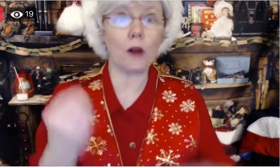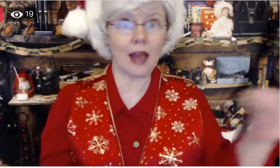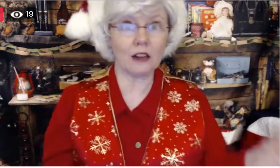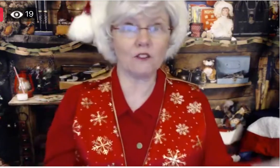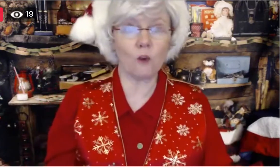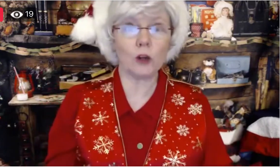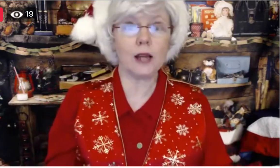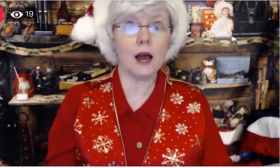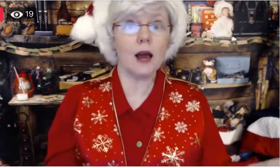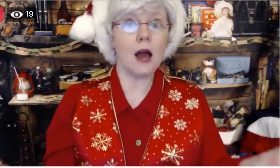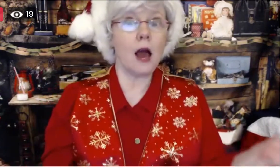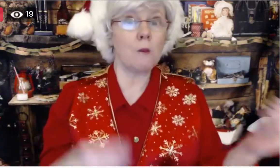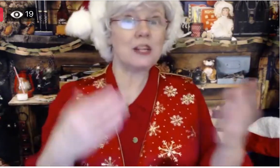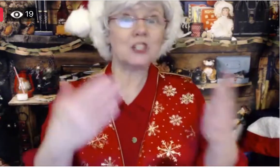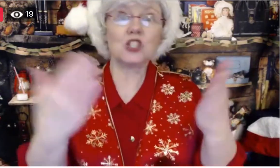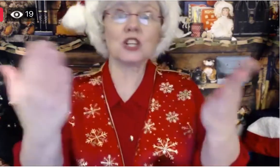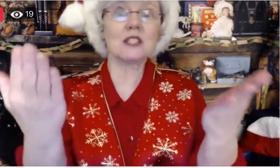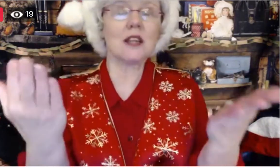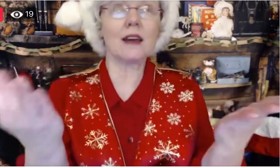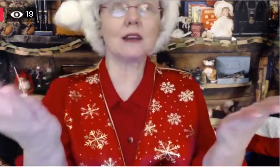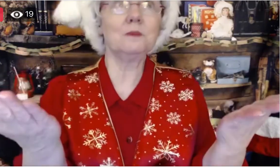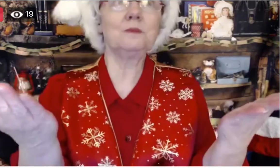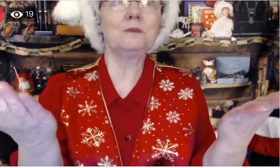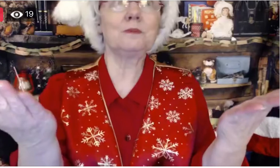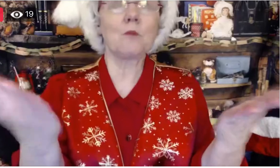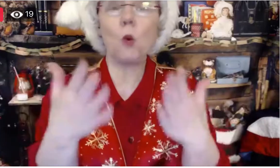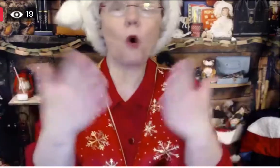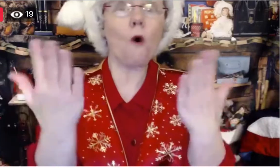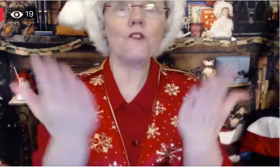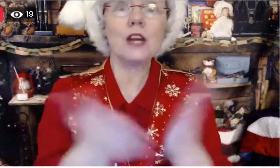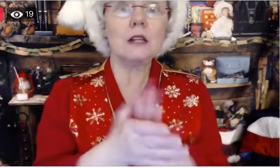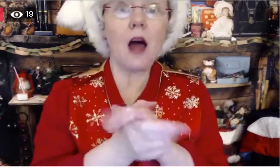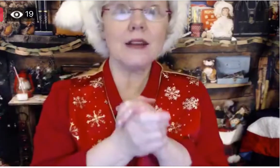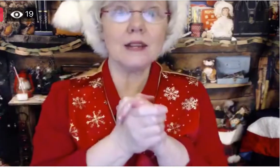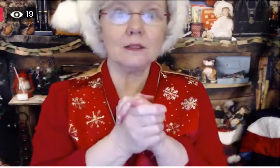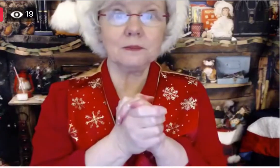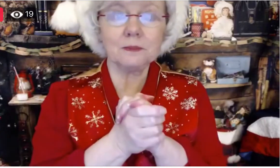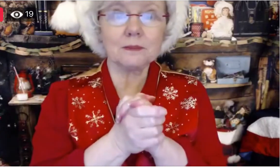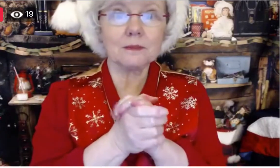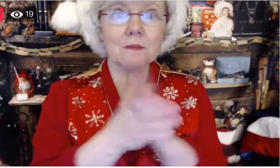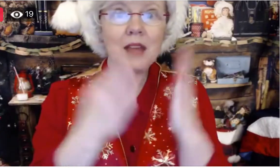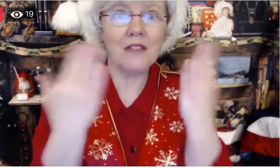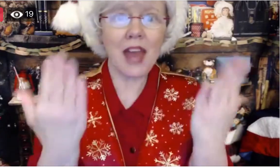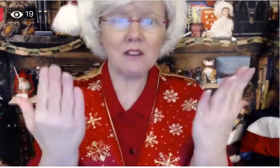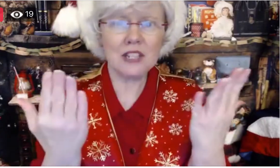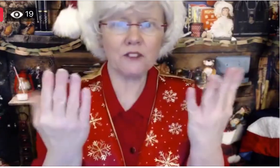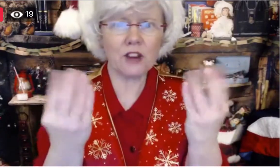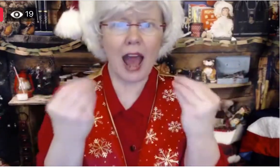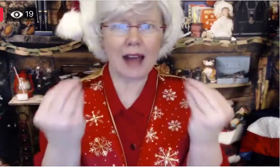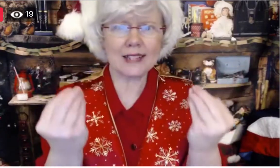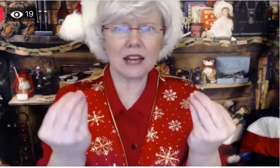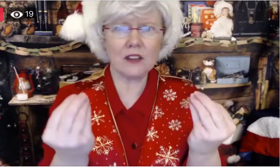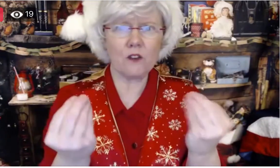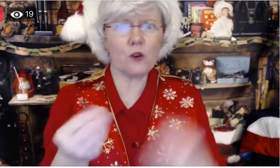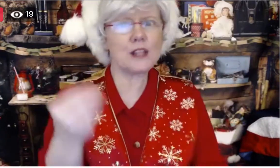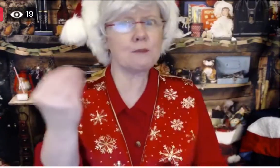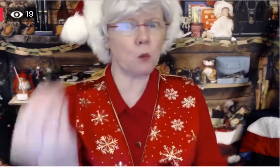in California. But it's just like, well, over in London, they have a different accent in their voice, but we